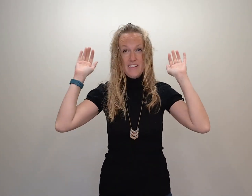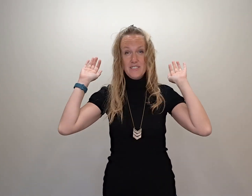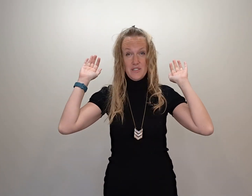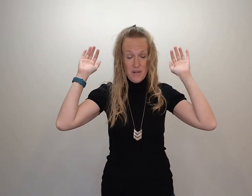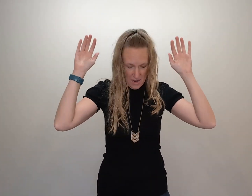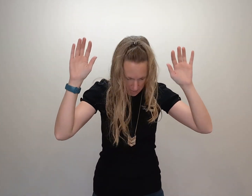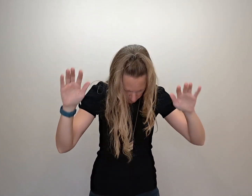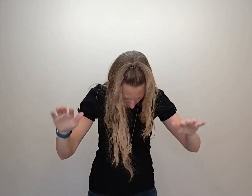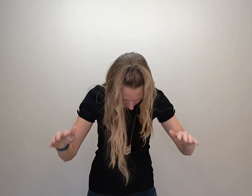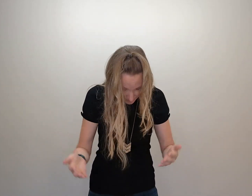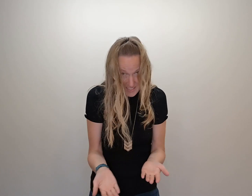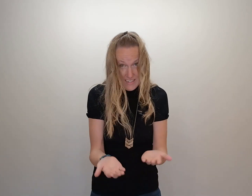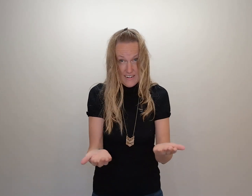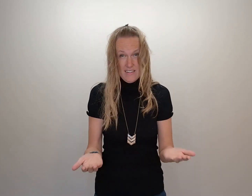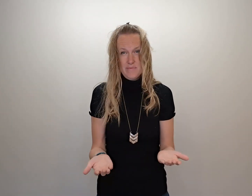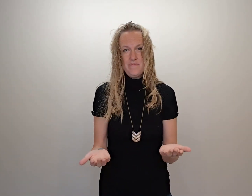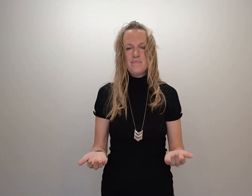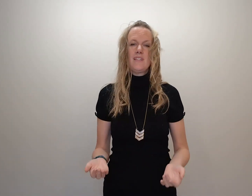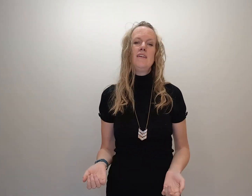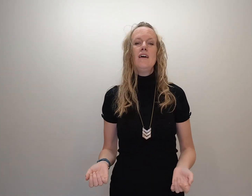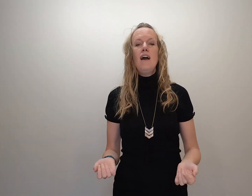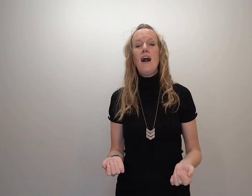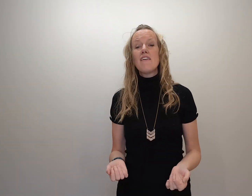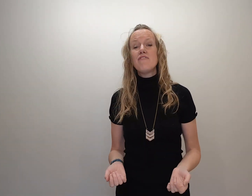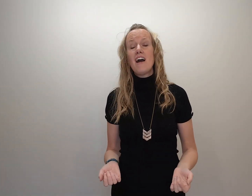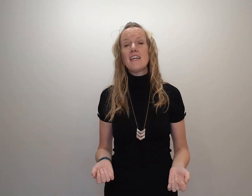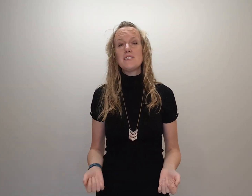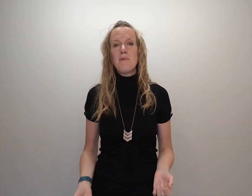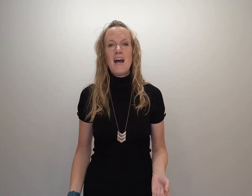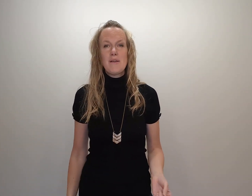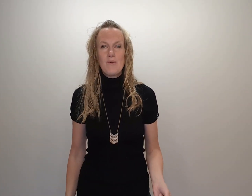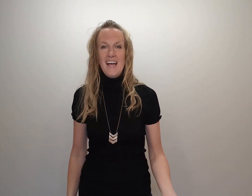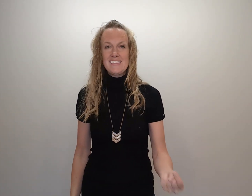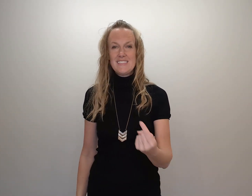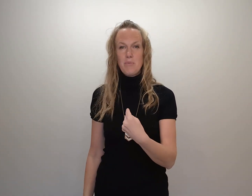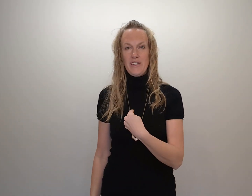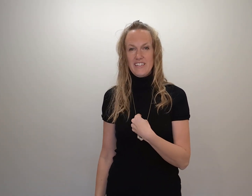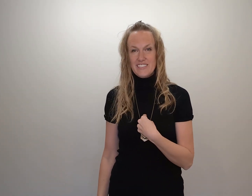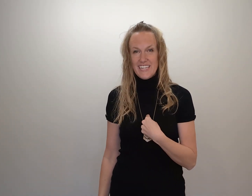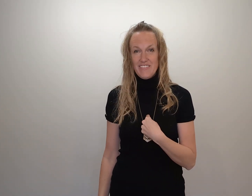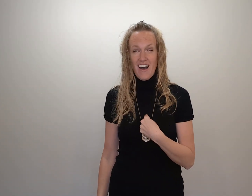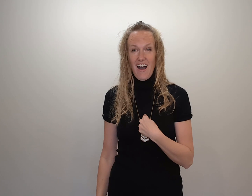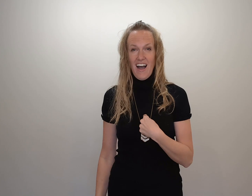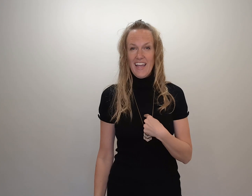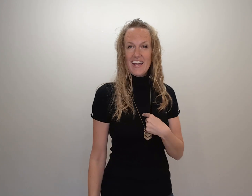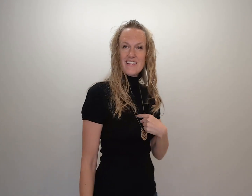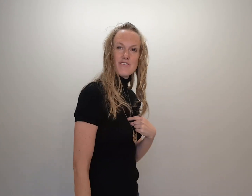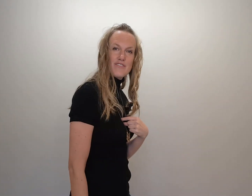could do bowing here. I find my rest. Pointing to yourself, I, and then for